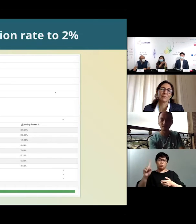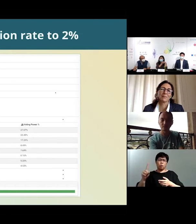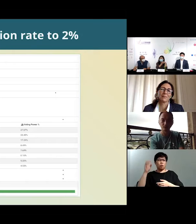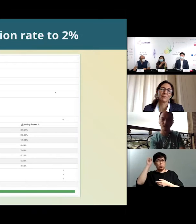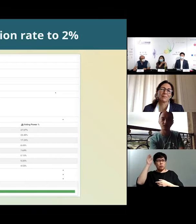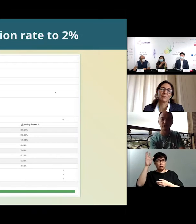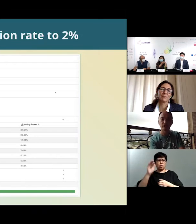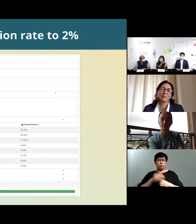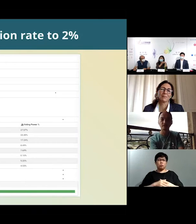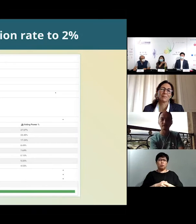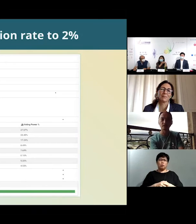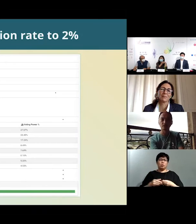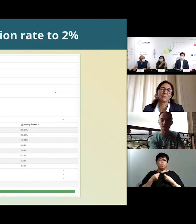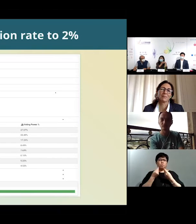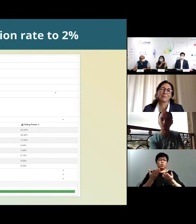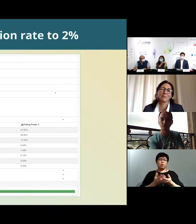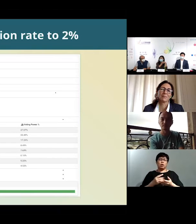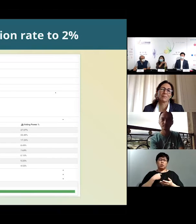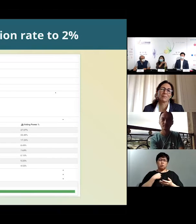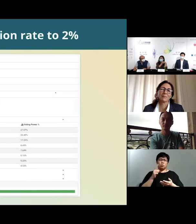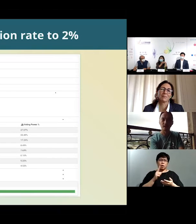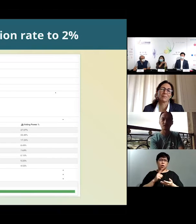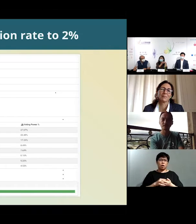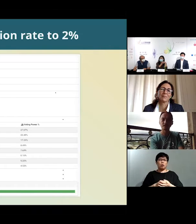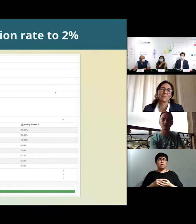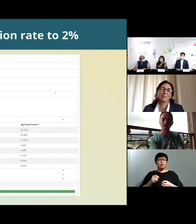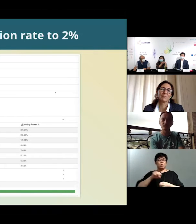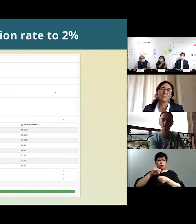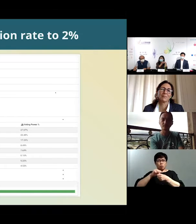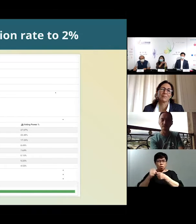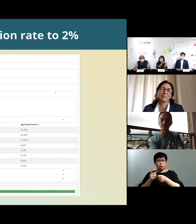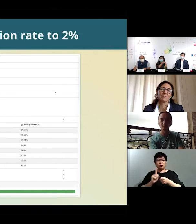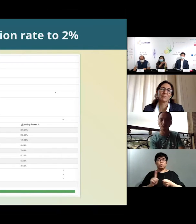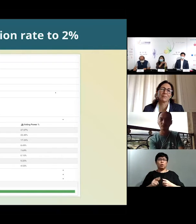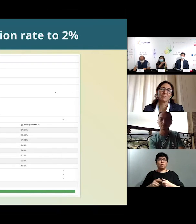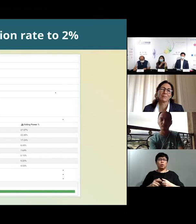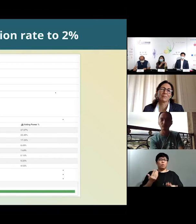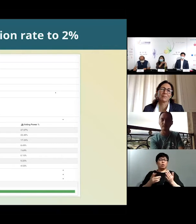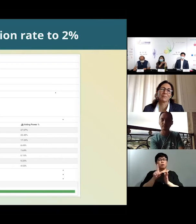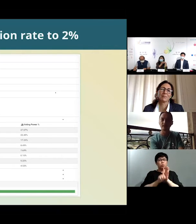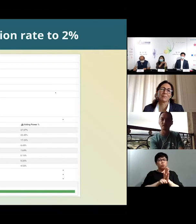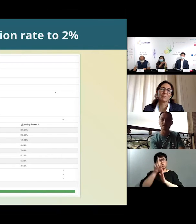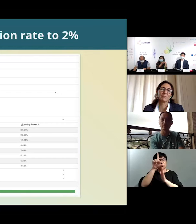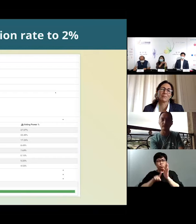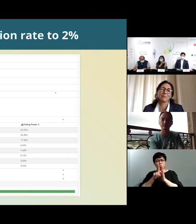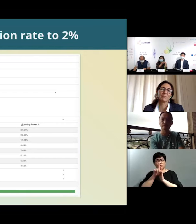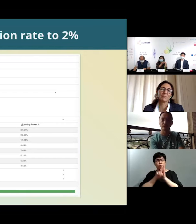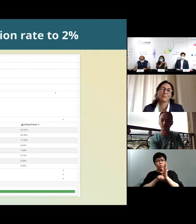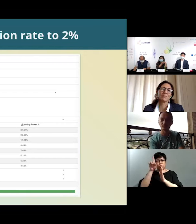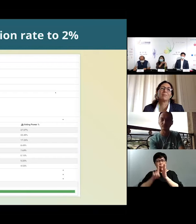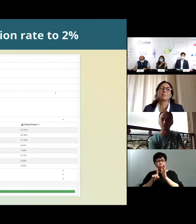rate or change any of the constitution. As long as they gain enough support, it will get passed it